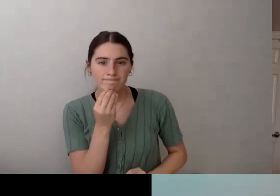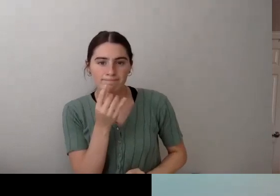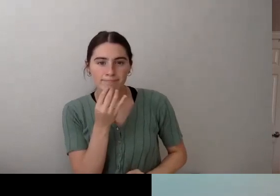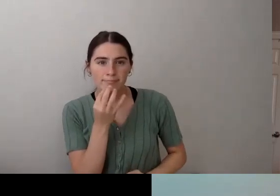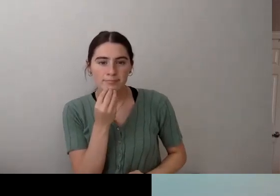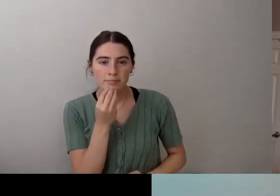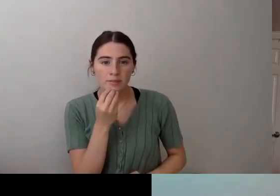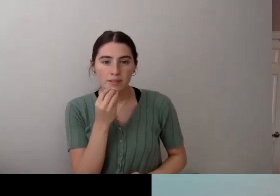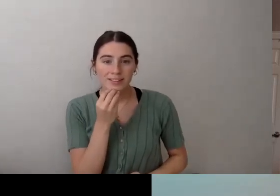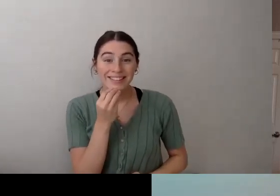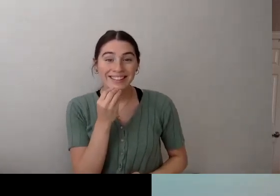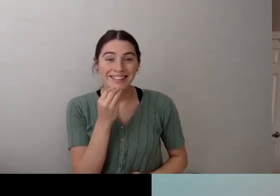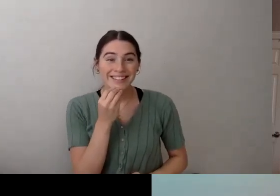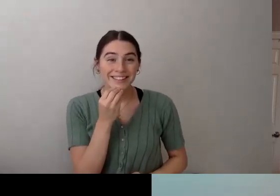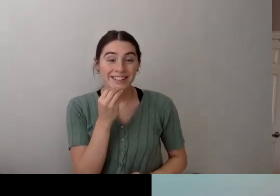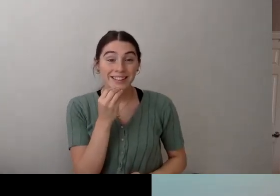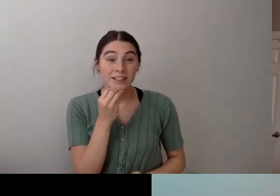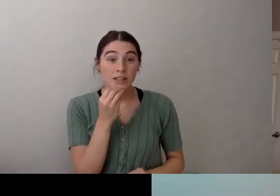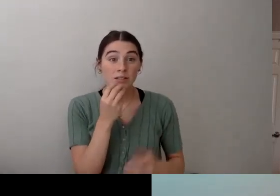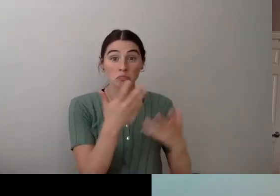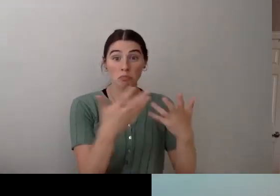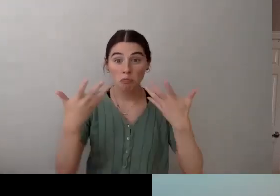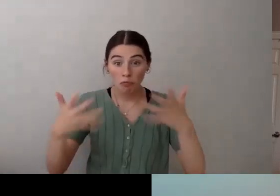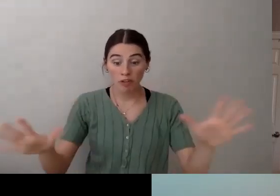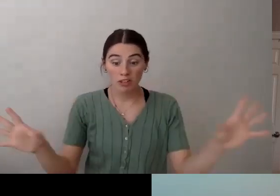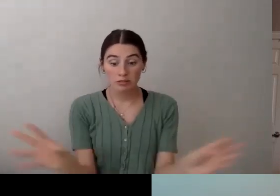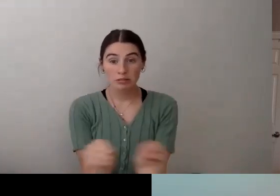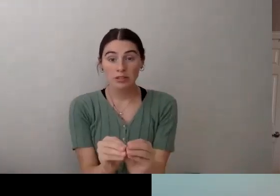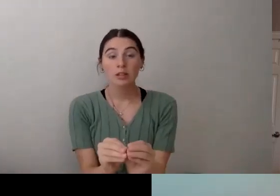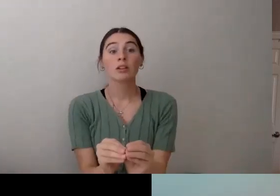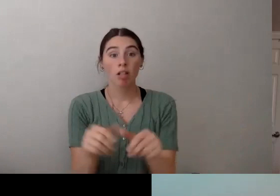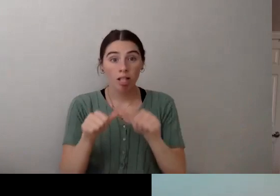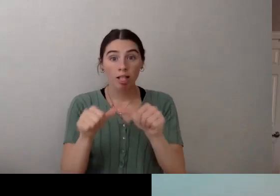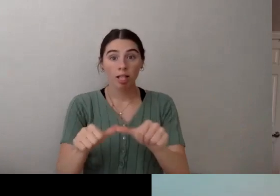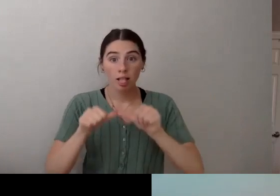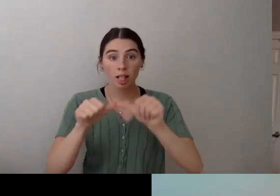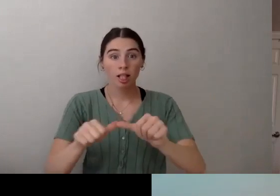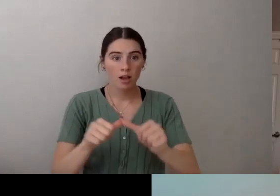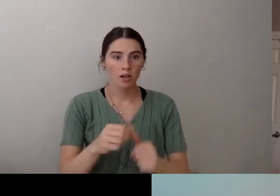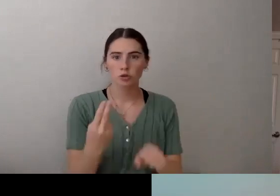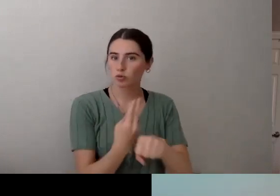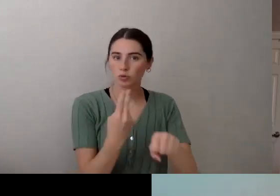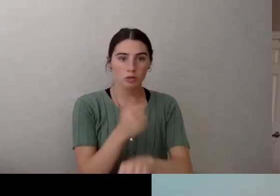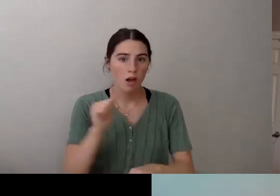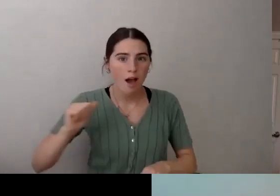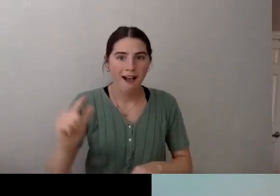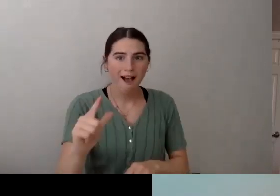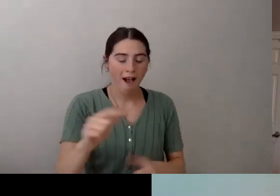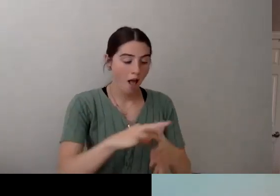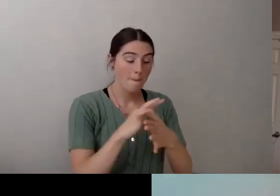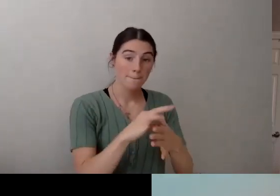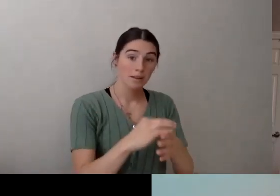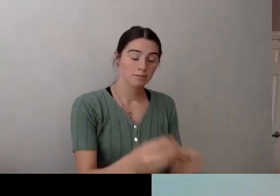once you're done with that, you're gonna keep going until you finish all of your meat, okay? And